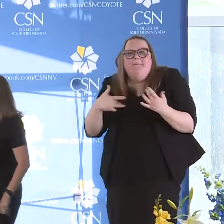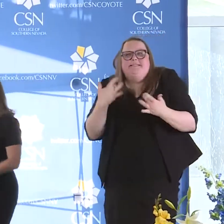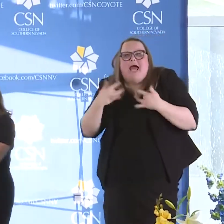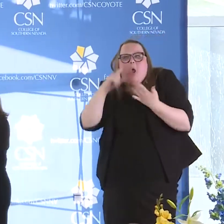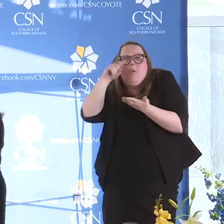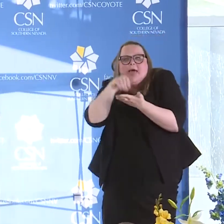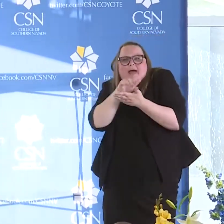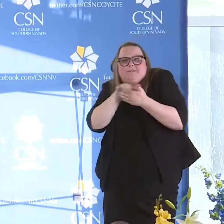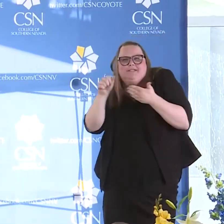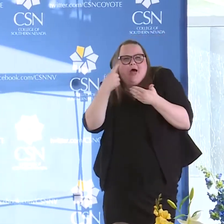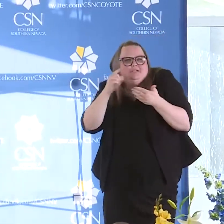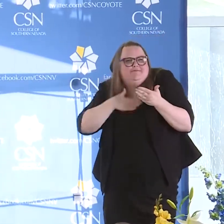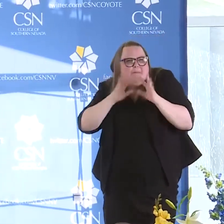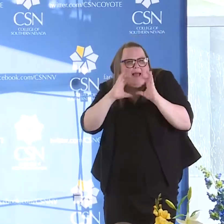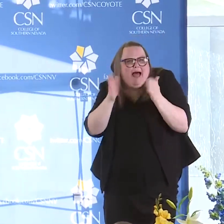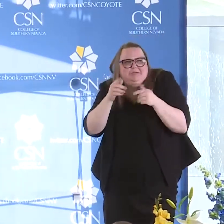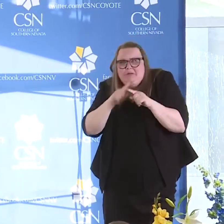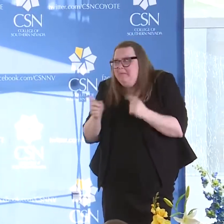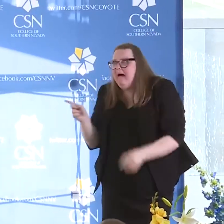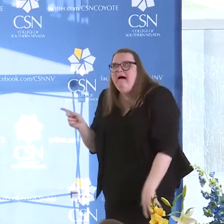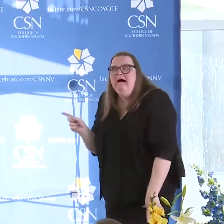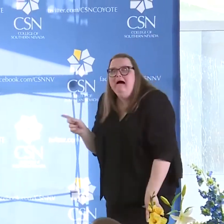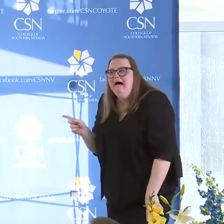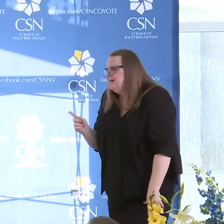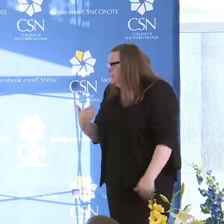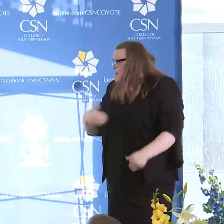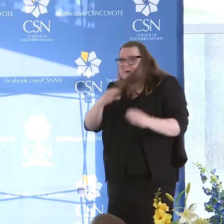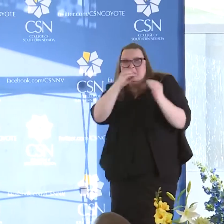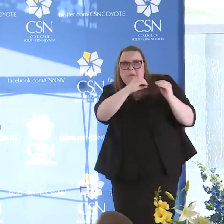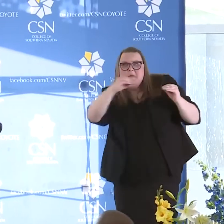That's a lot of zeros, folks.